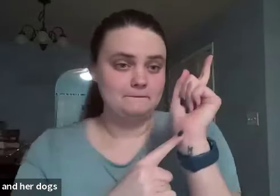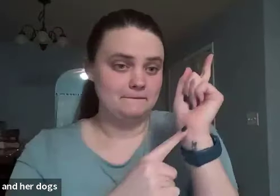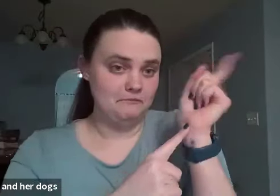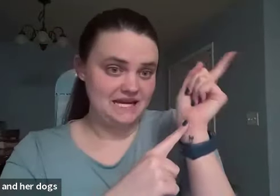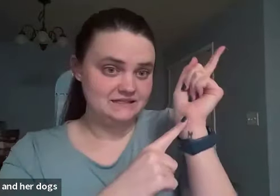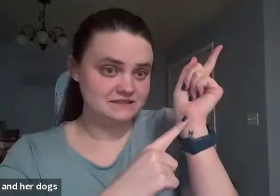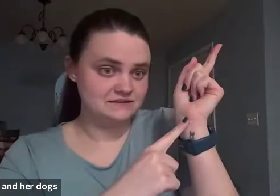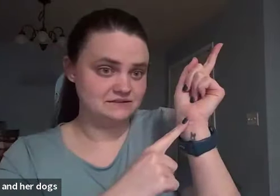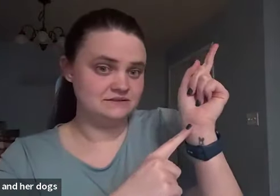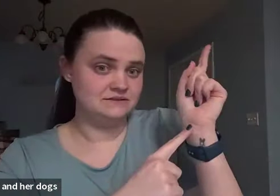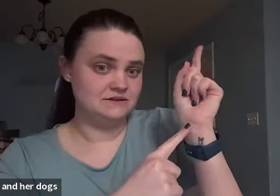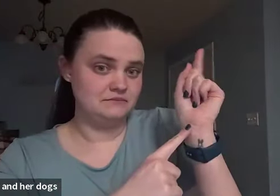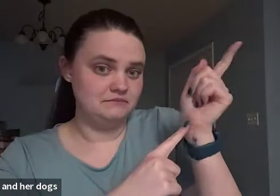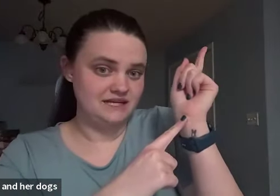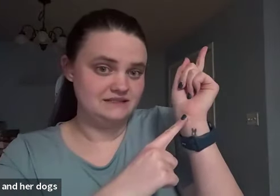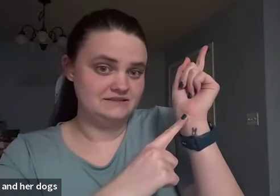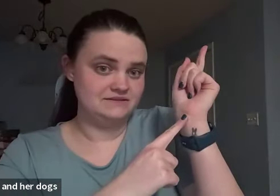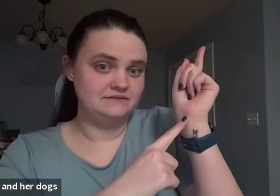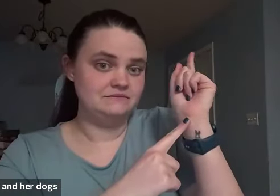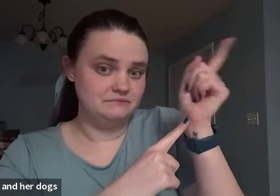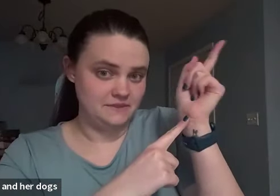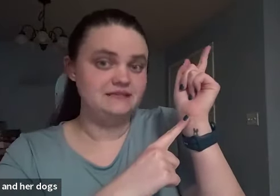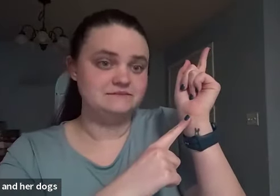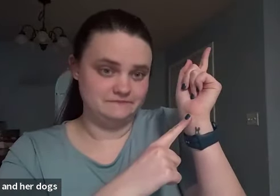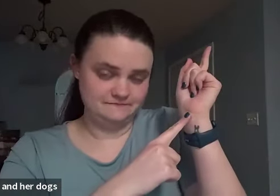or minute, minute, minute.